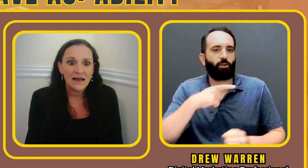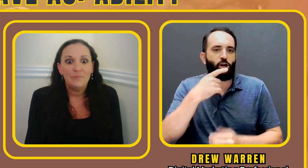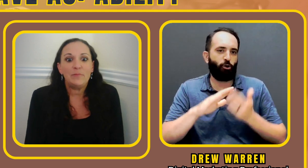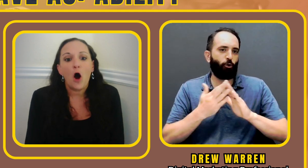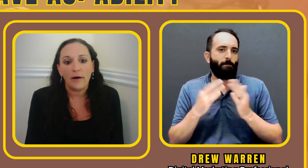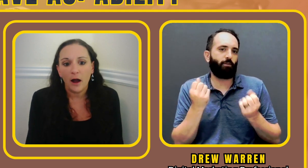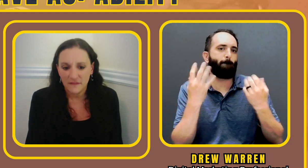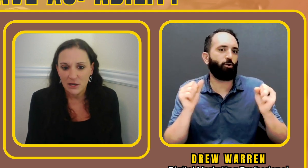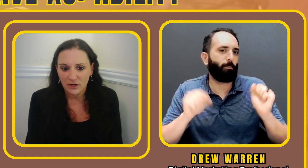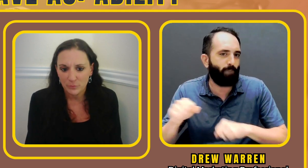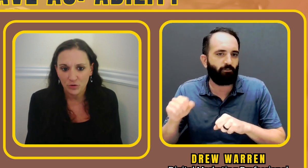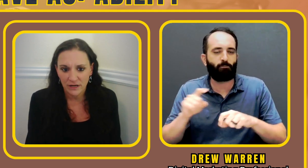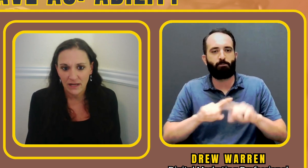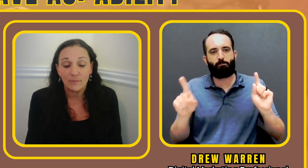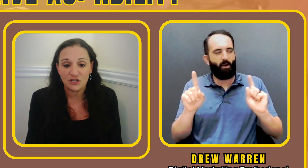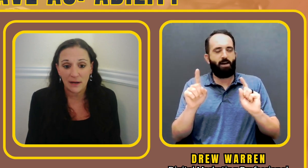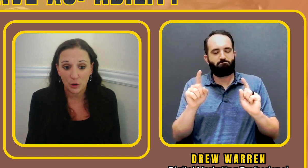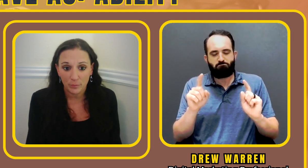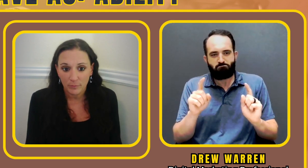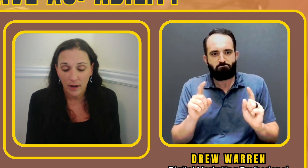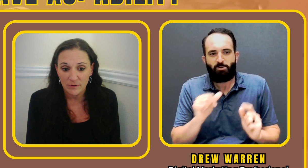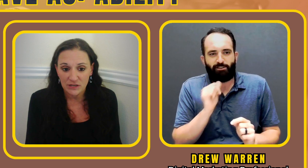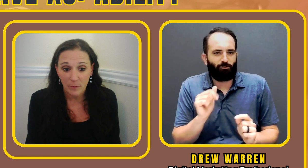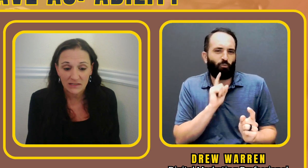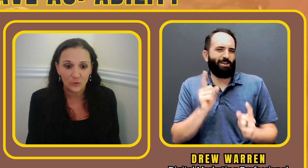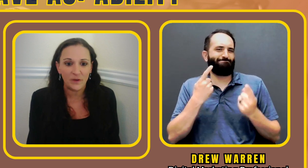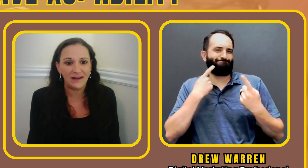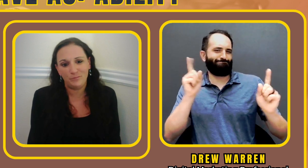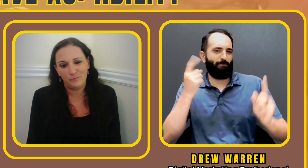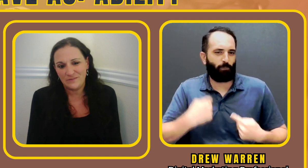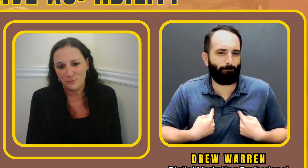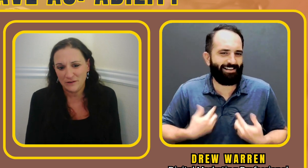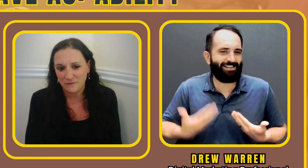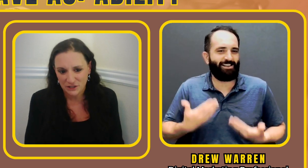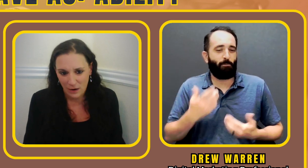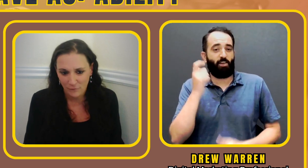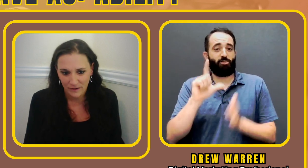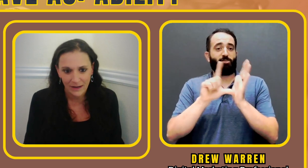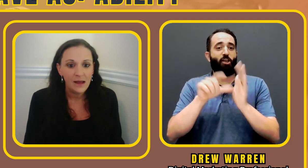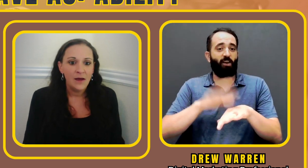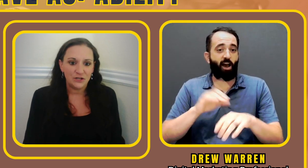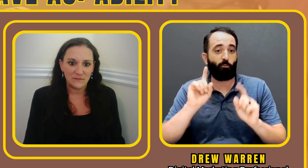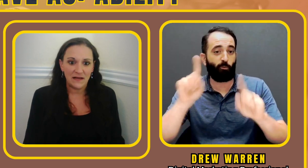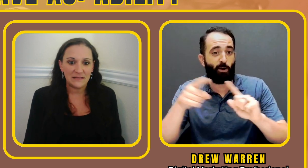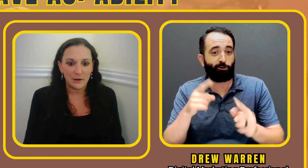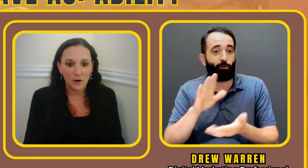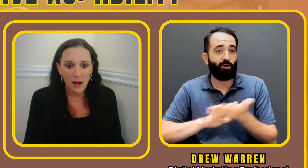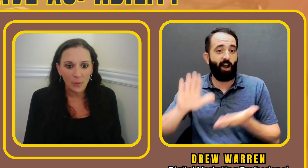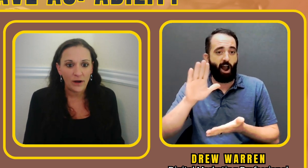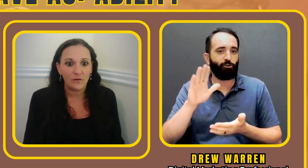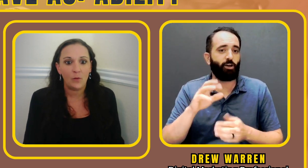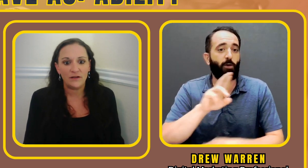unquote be part of the hearing community as much as I could, as much as possible. But it didn't really flesh out for me, just because